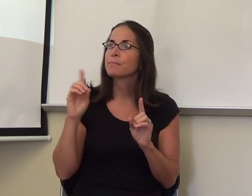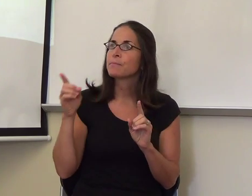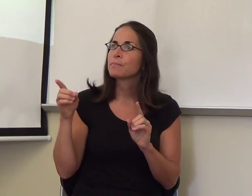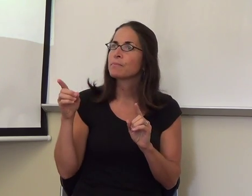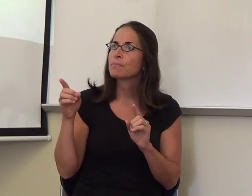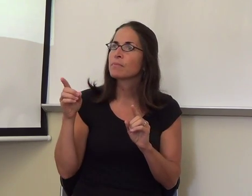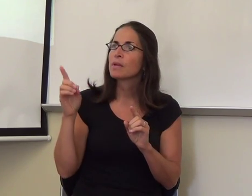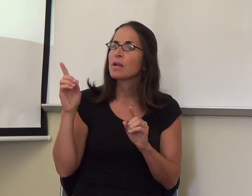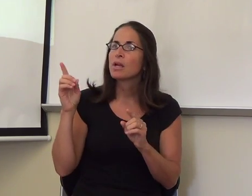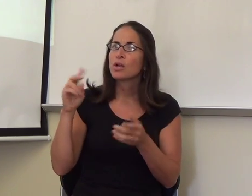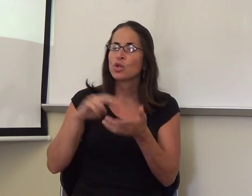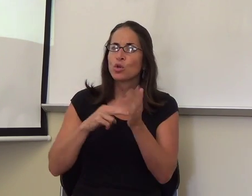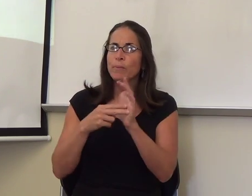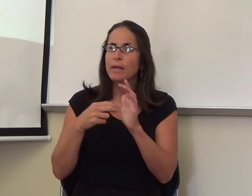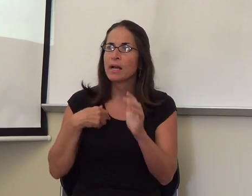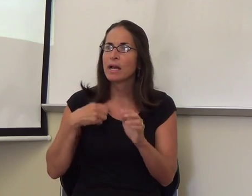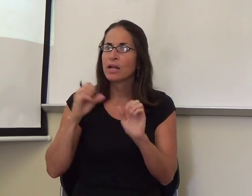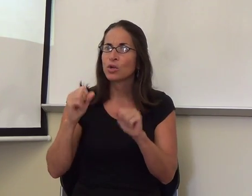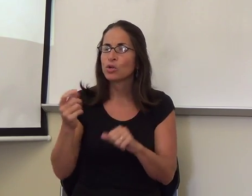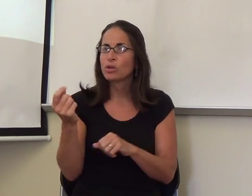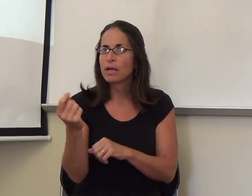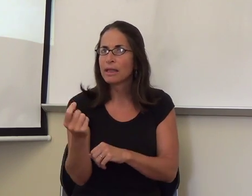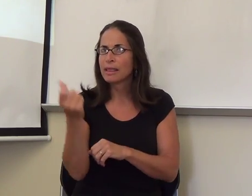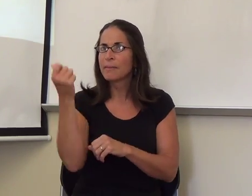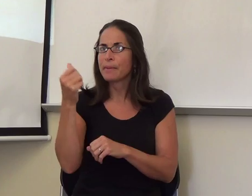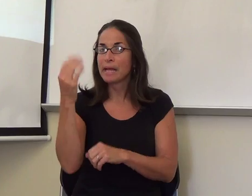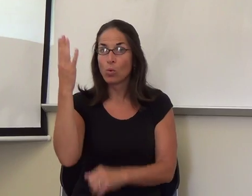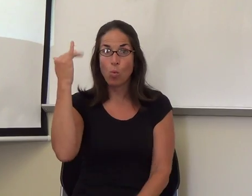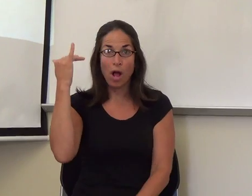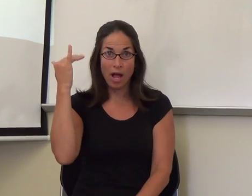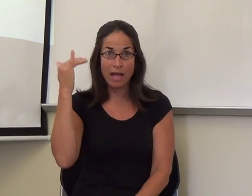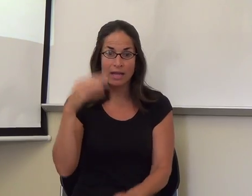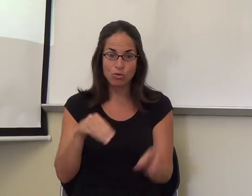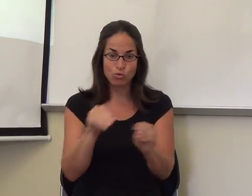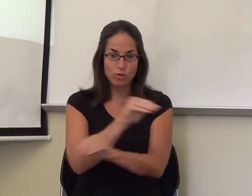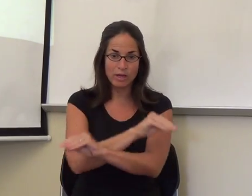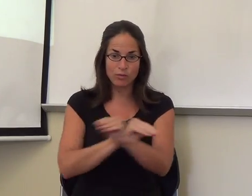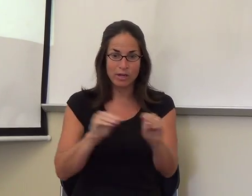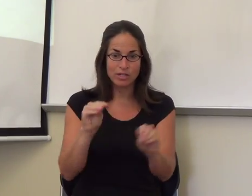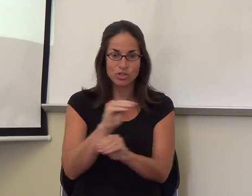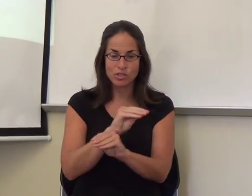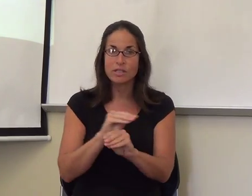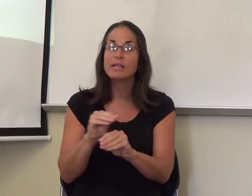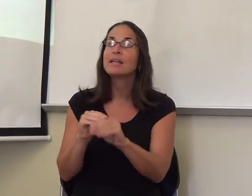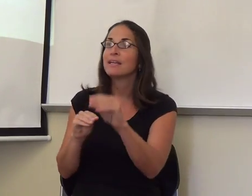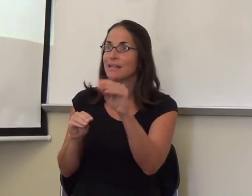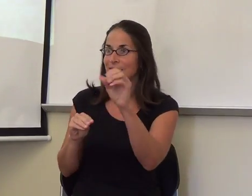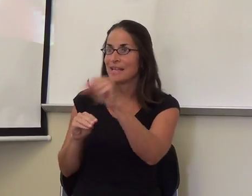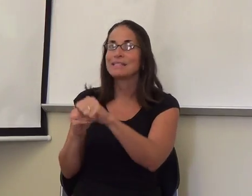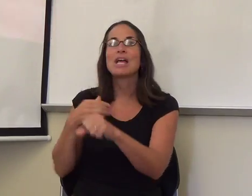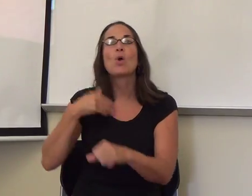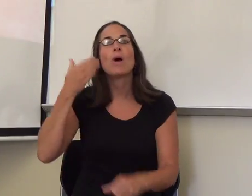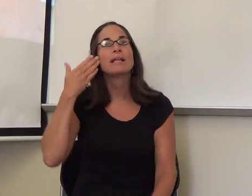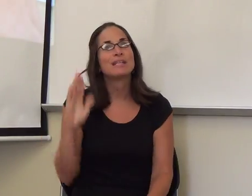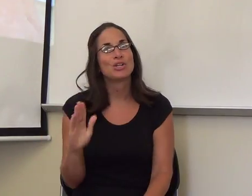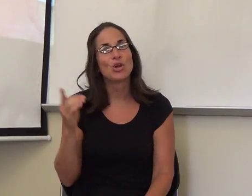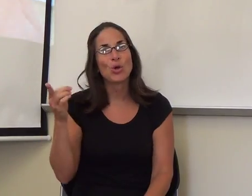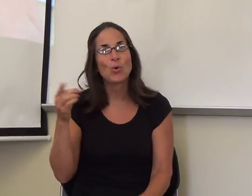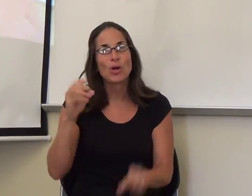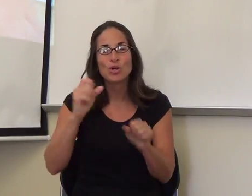could eliminate that word why and rearrange You might it? have I had didn't to. realize Yeah, that. that I was might like, she have been the wants best us way. to Yes. use We it